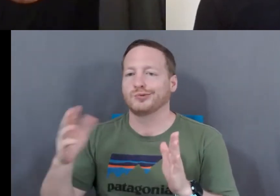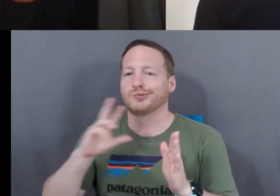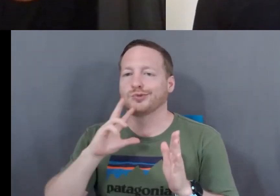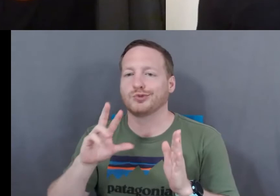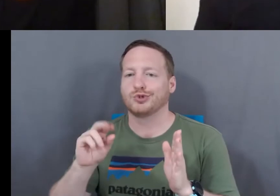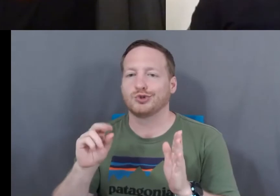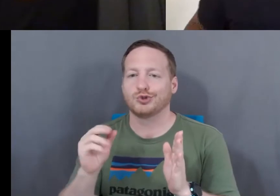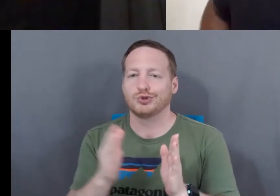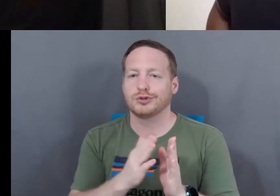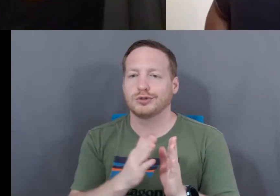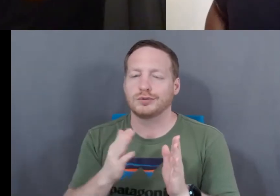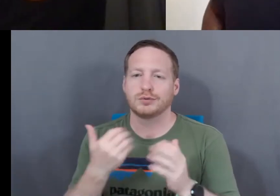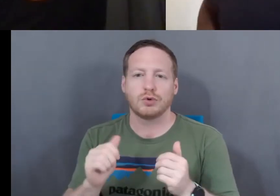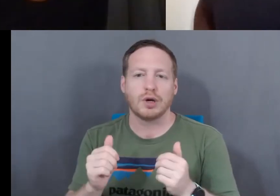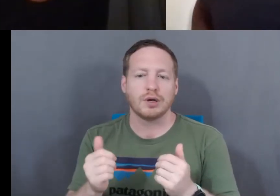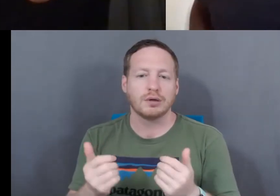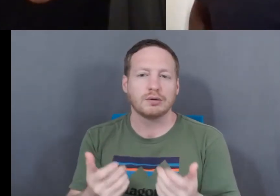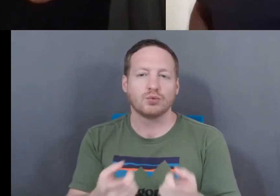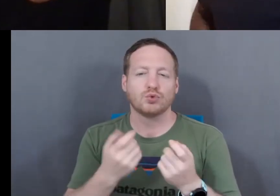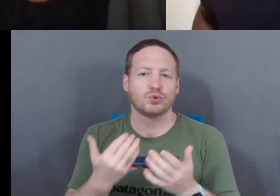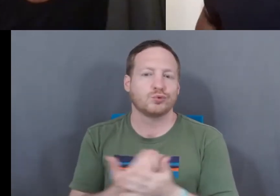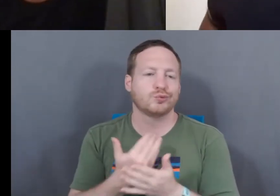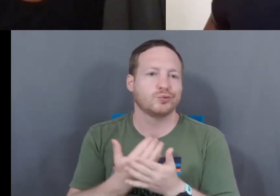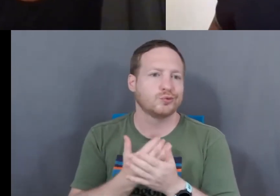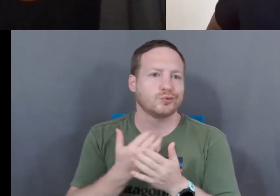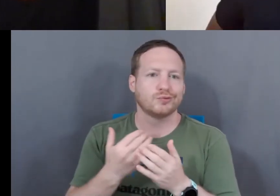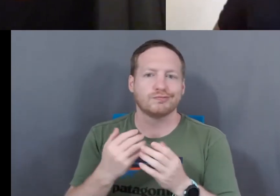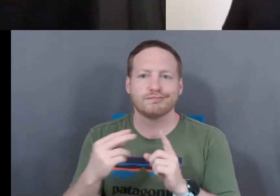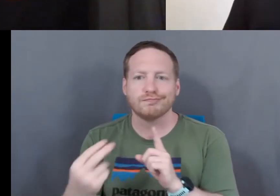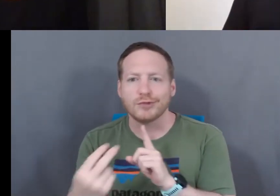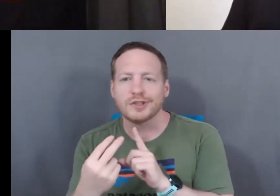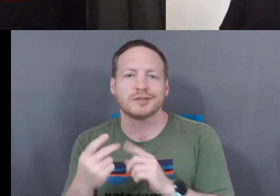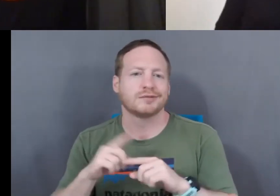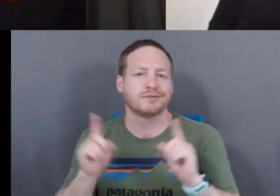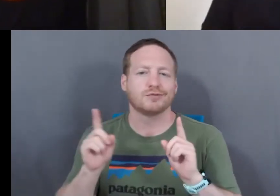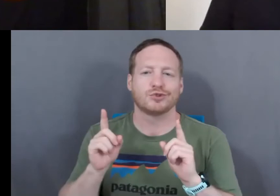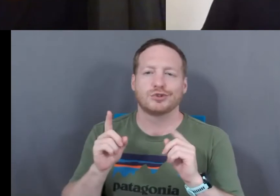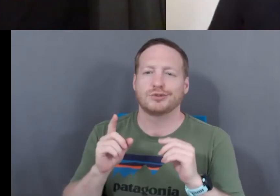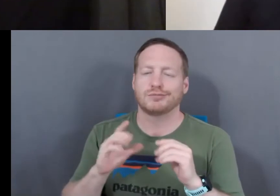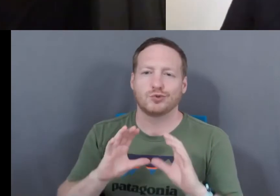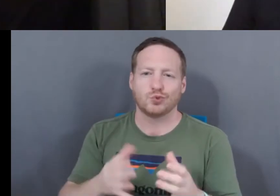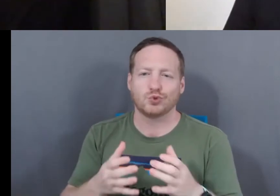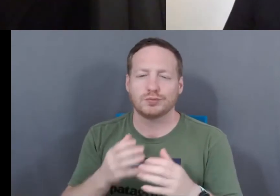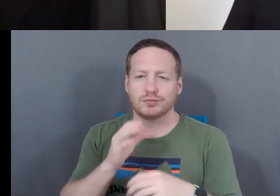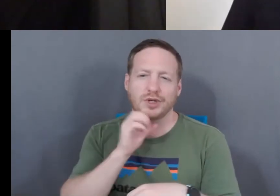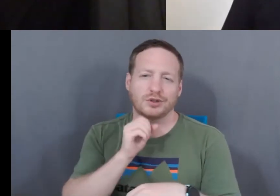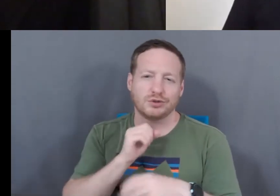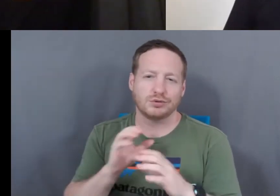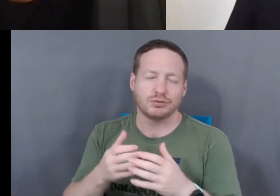involved, people who are 18 to 30, who are not used to being, you know, their perspective,